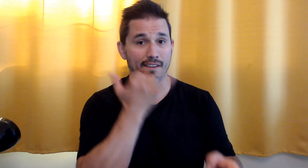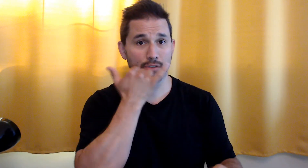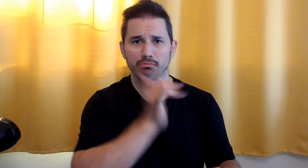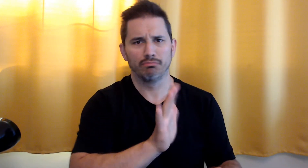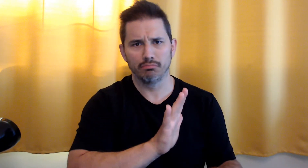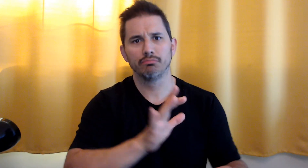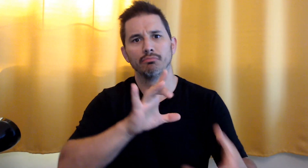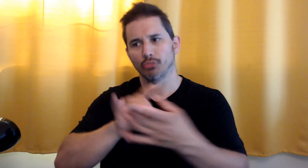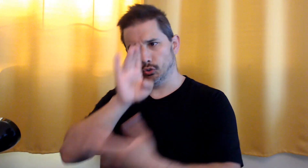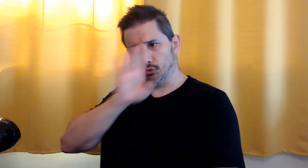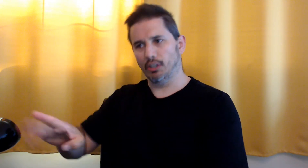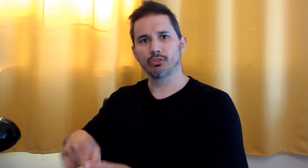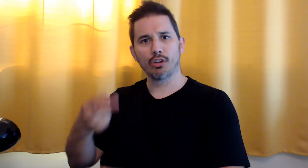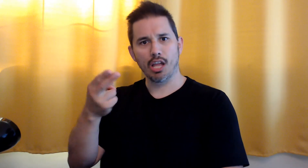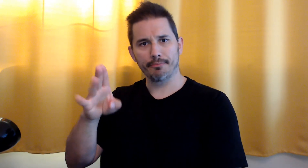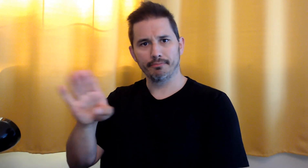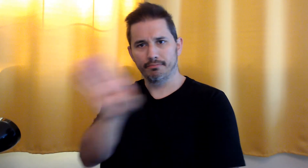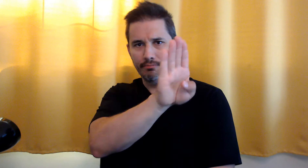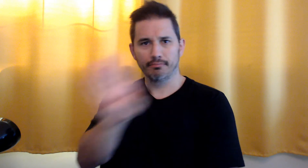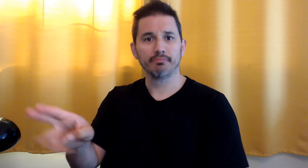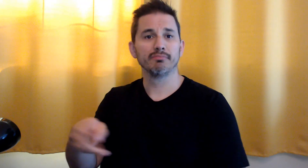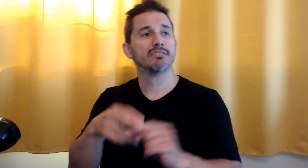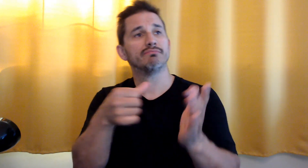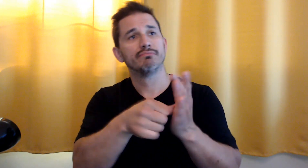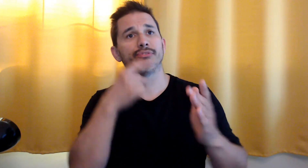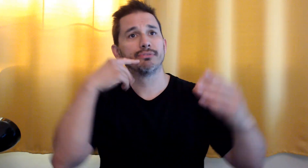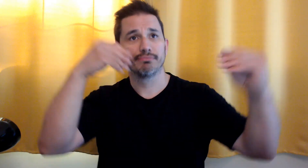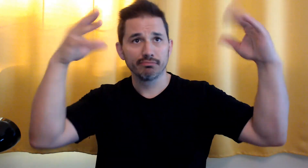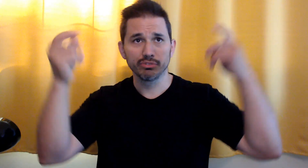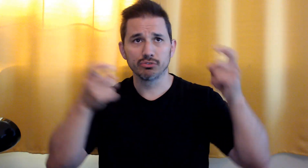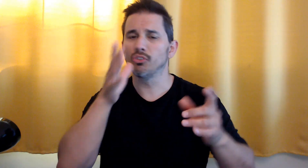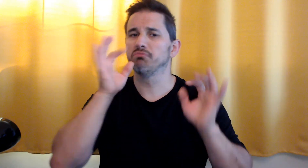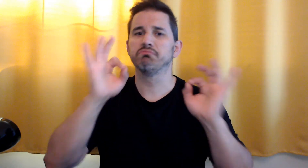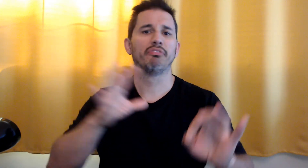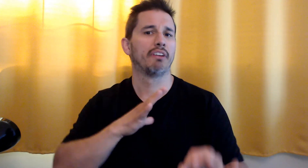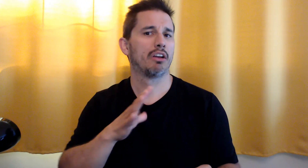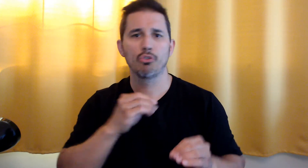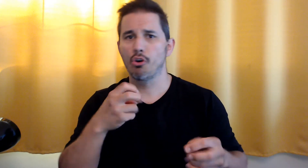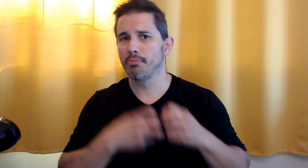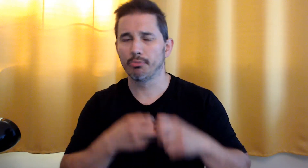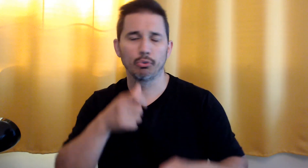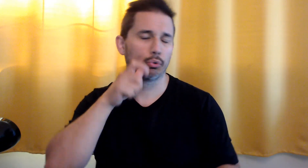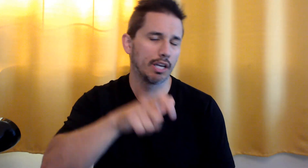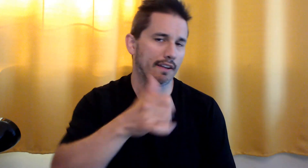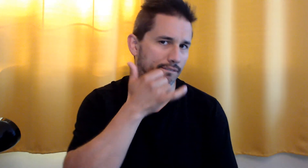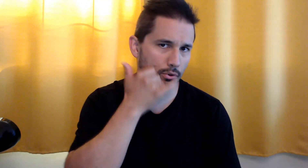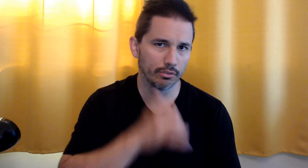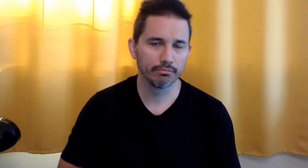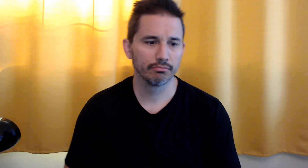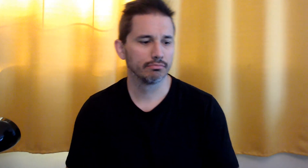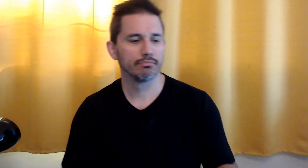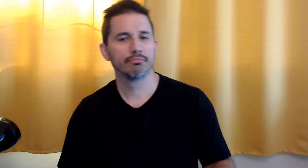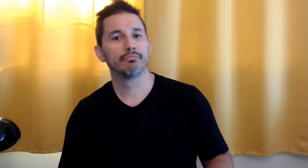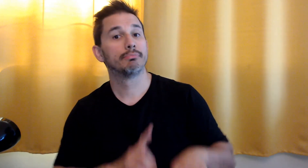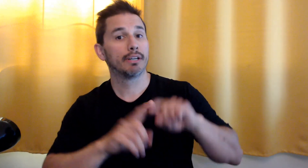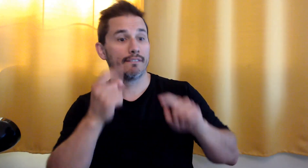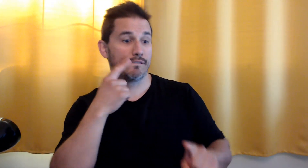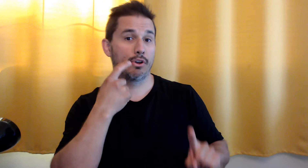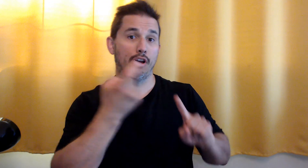That way, when you hit the button, it'll connect first to the Flic Hub and then connect to a smart device. That way, it doesn't have to use your phone to